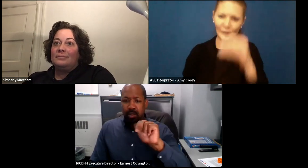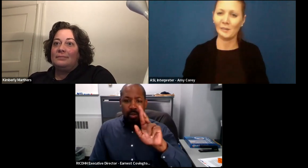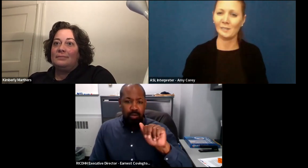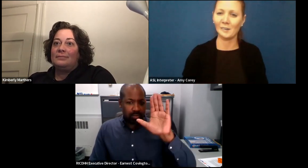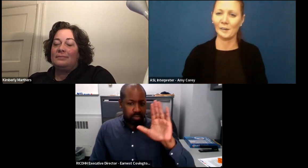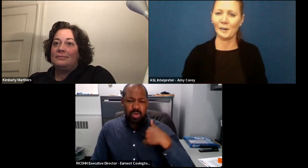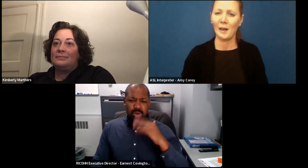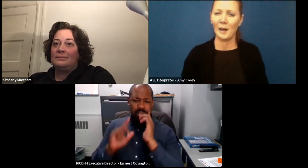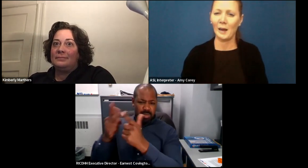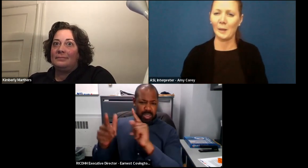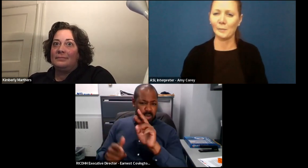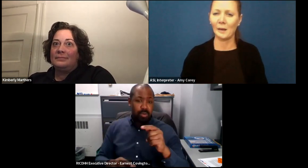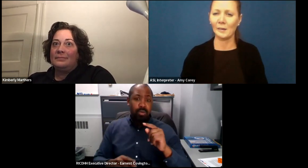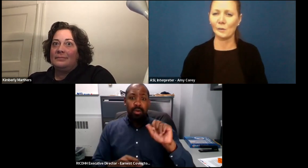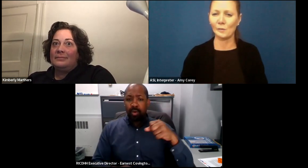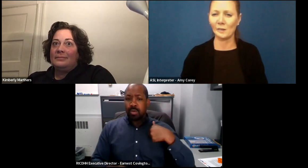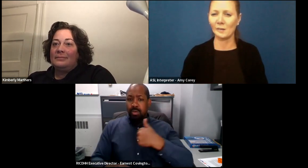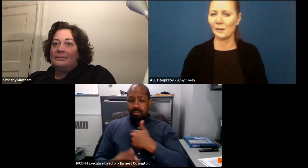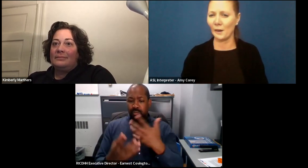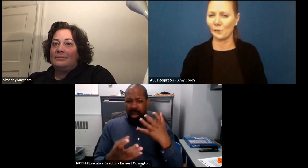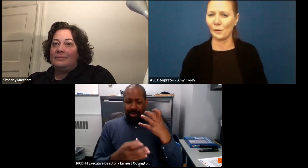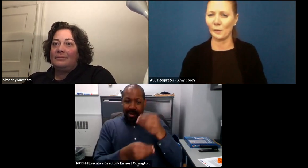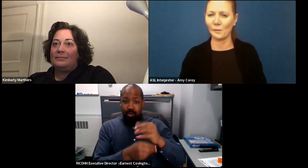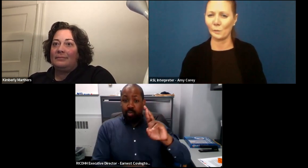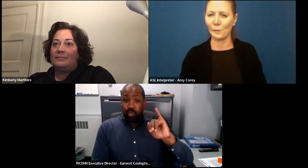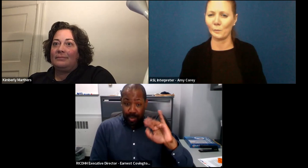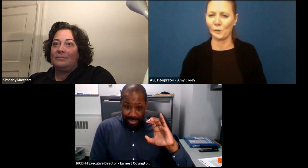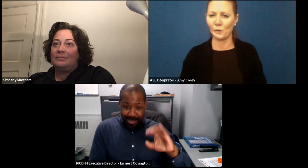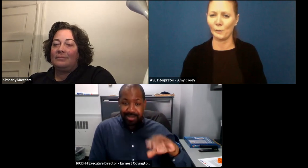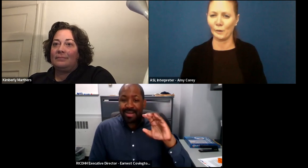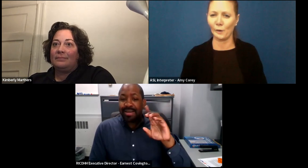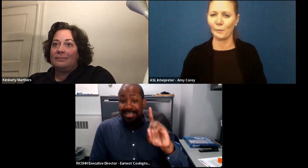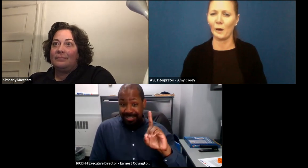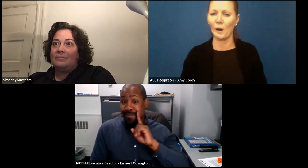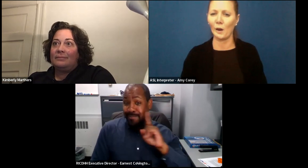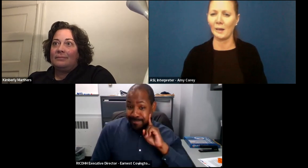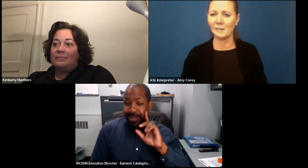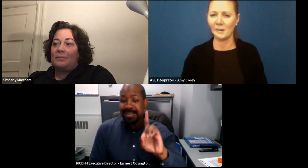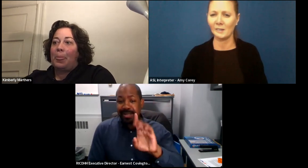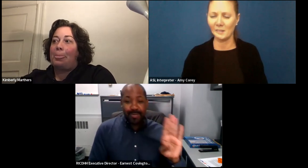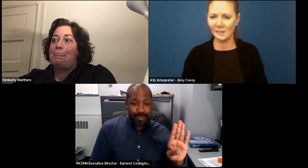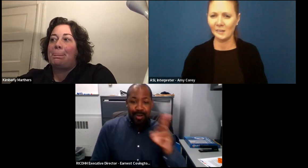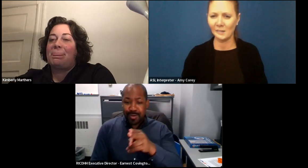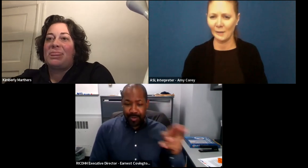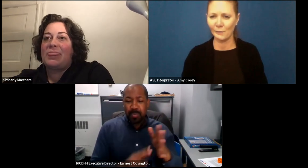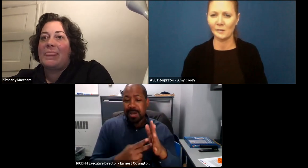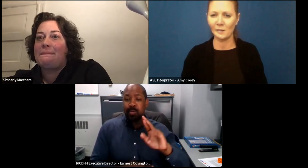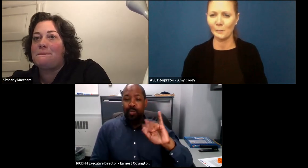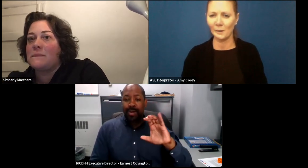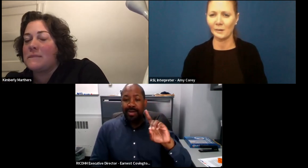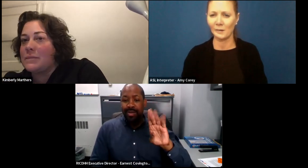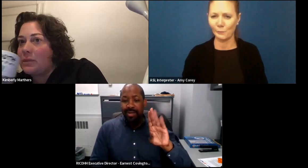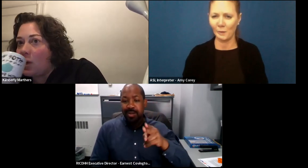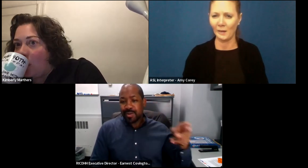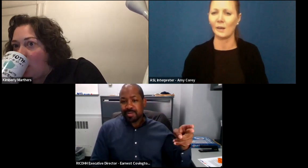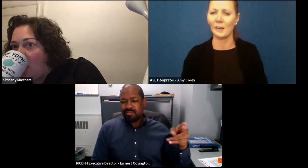Yes, Ernest here. I do see Tara has her hand raised, so I will turn it over to her, but RICD, deaf,